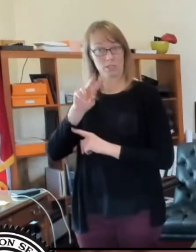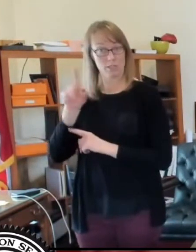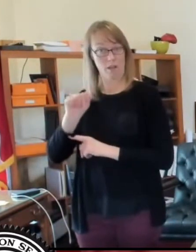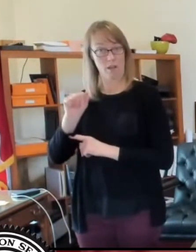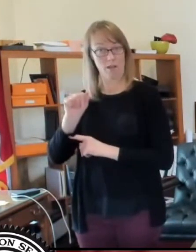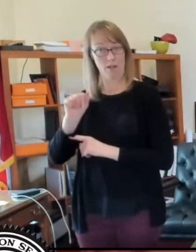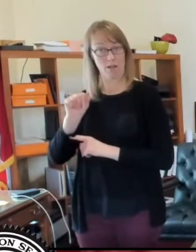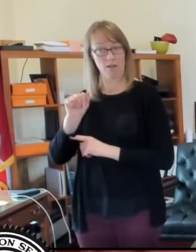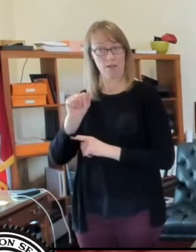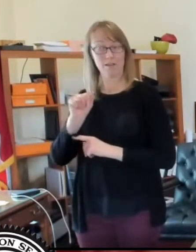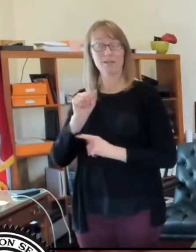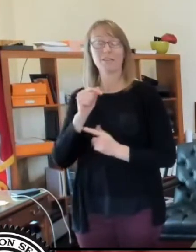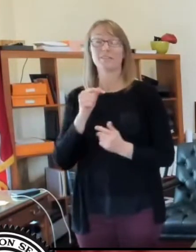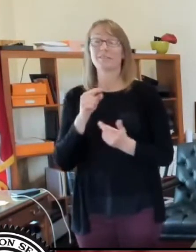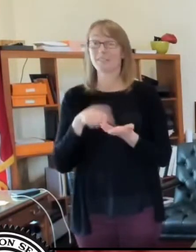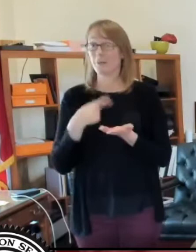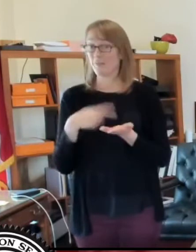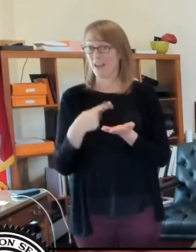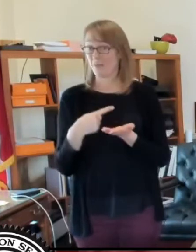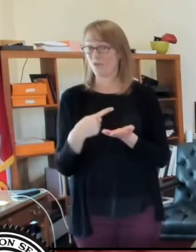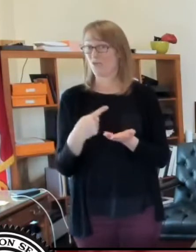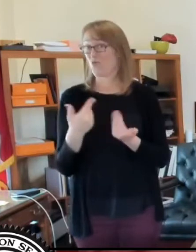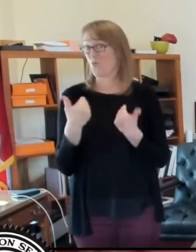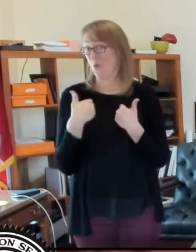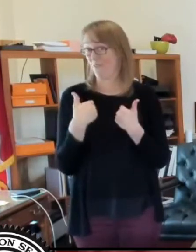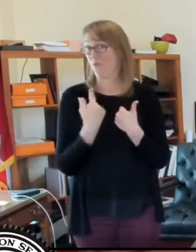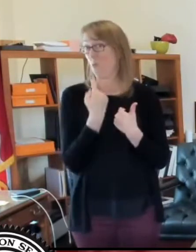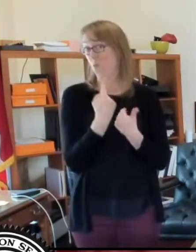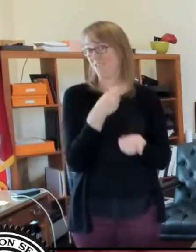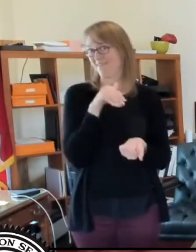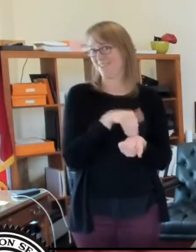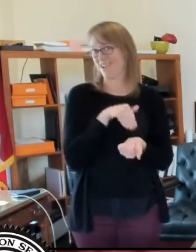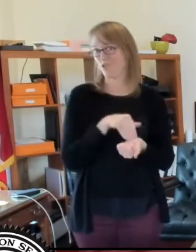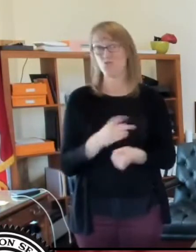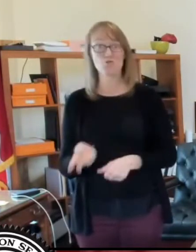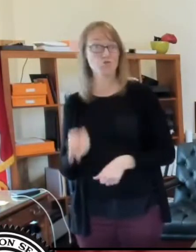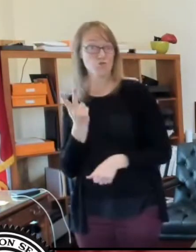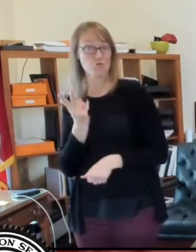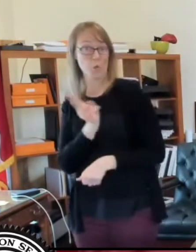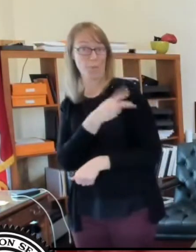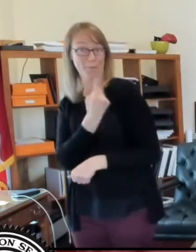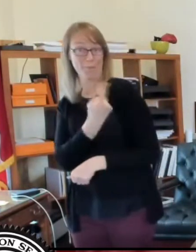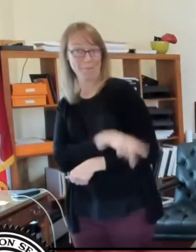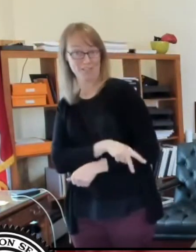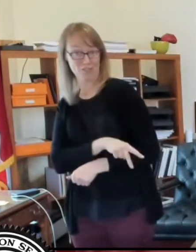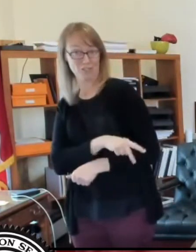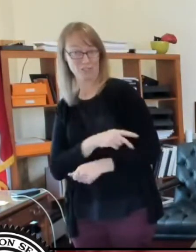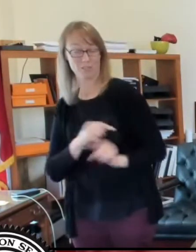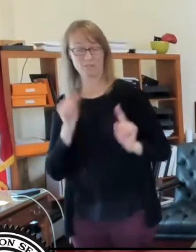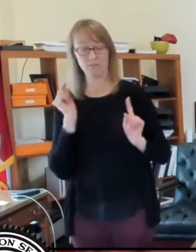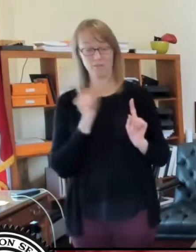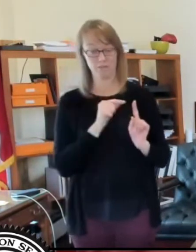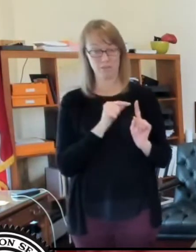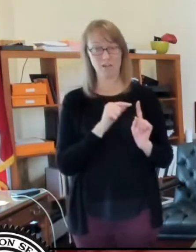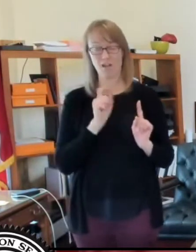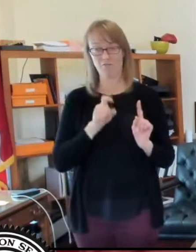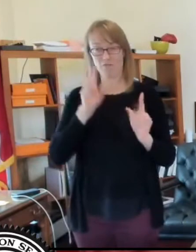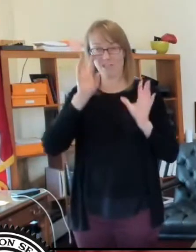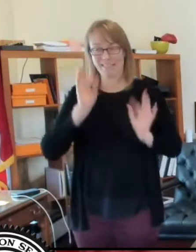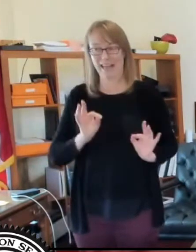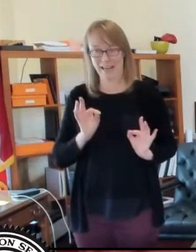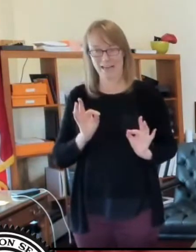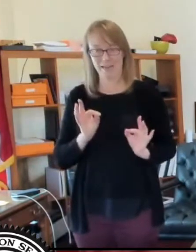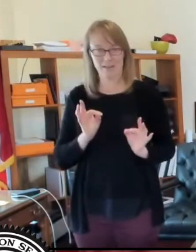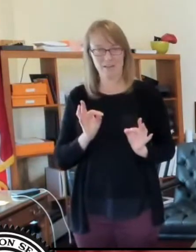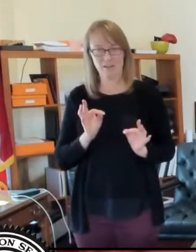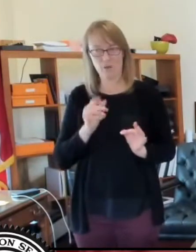then that doctor has to make a choice about who will get his time